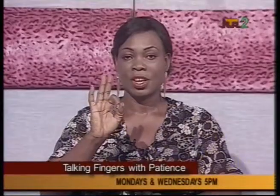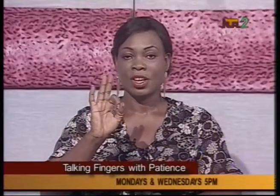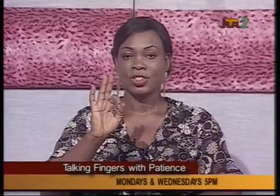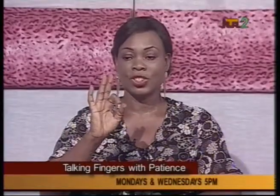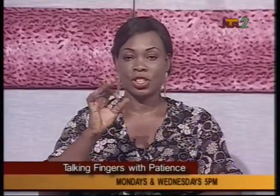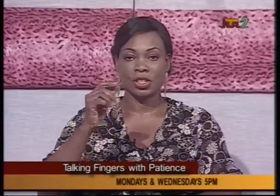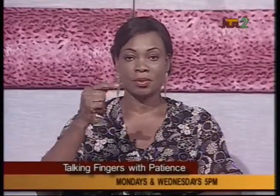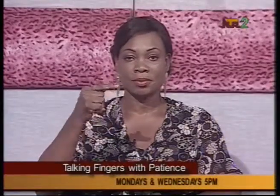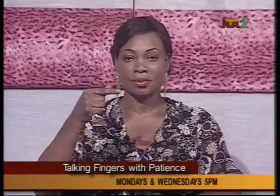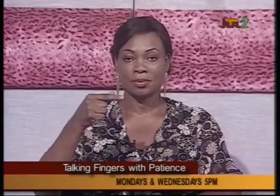G,